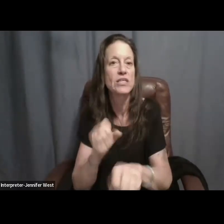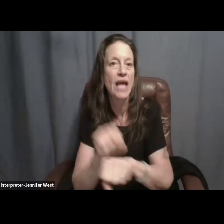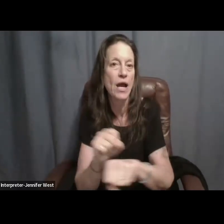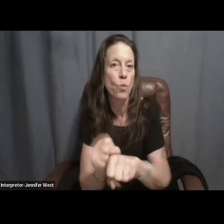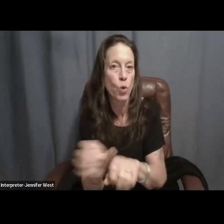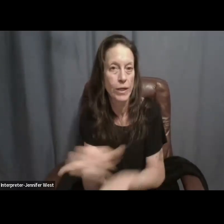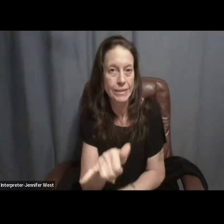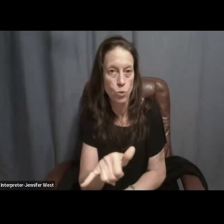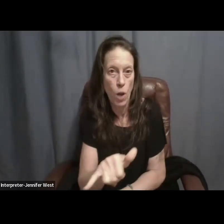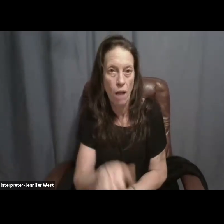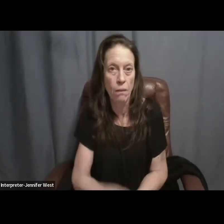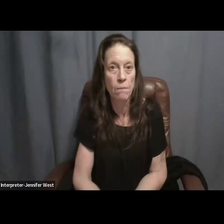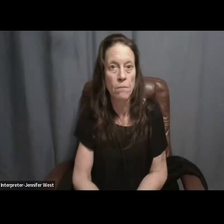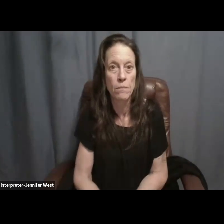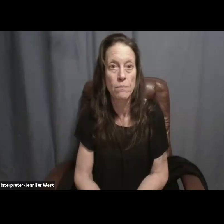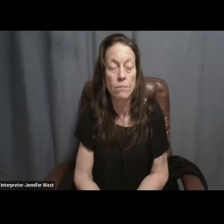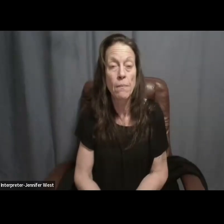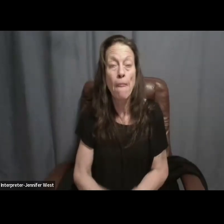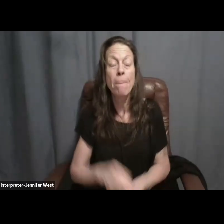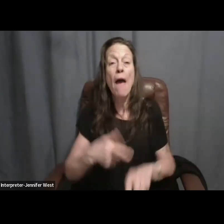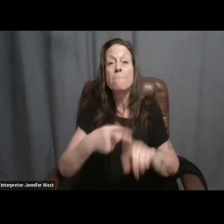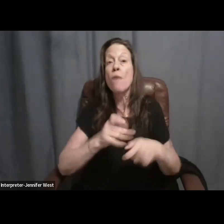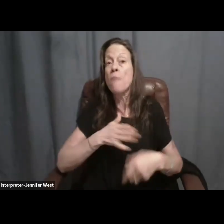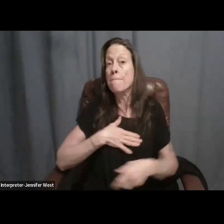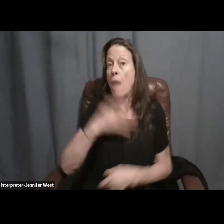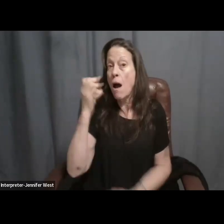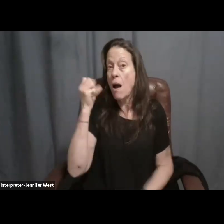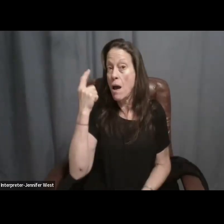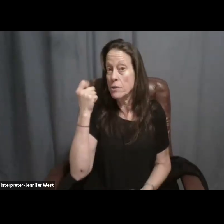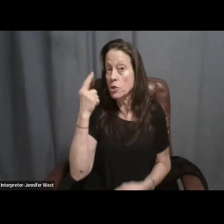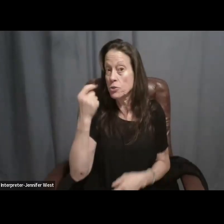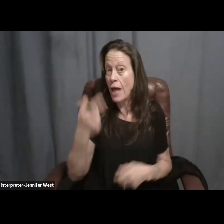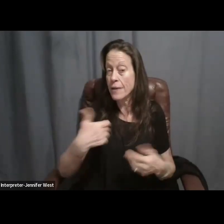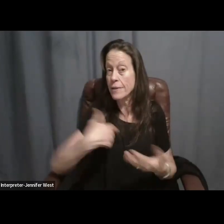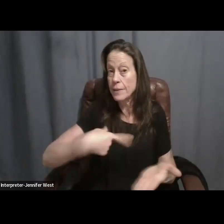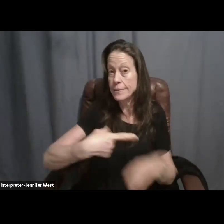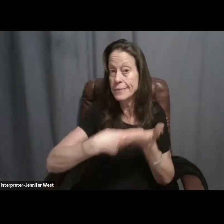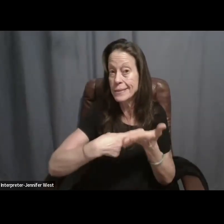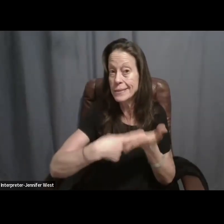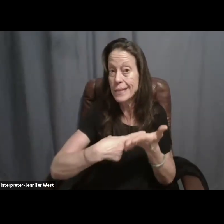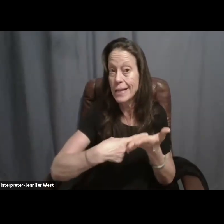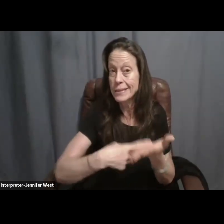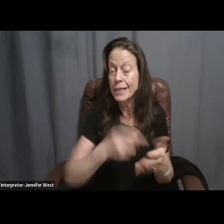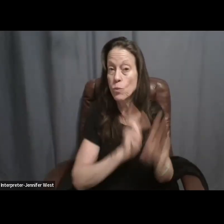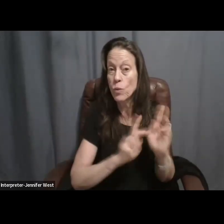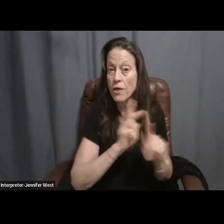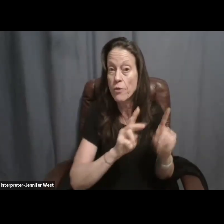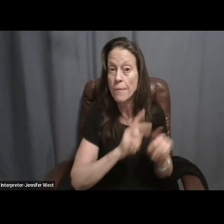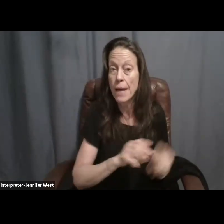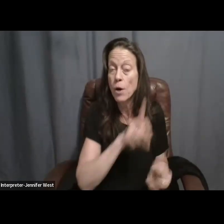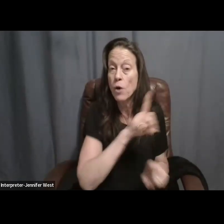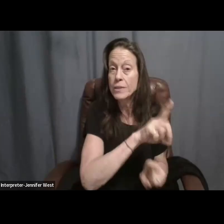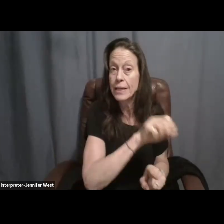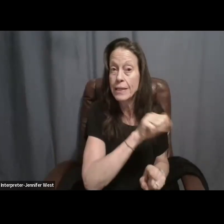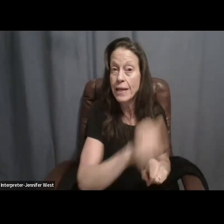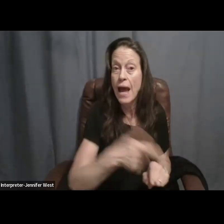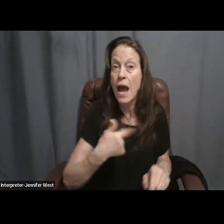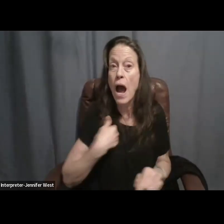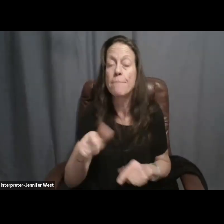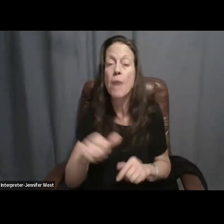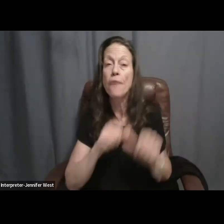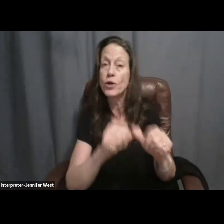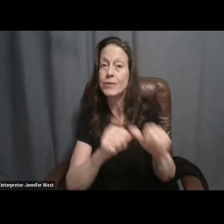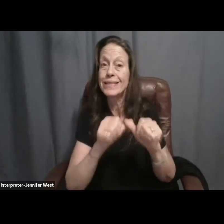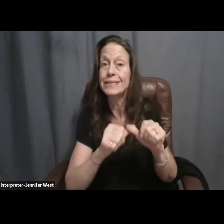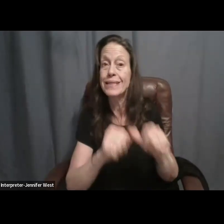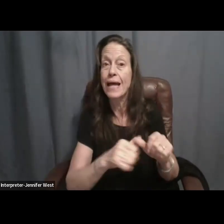But from my understanding from talking to people at the DDA, I'm also on their sustainability committee right now.